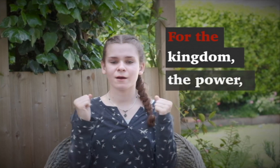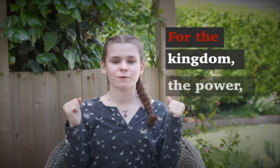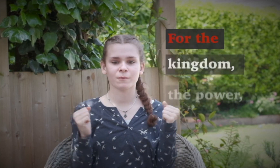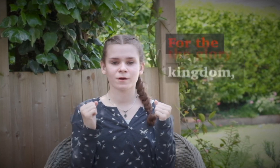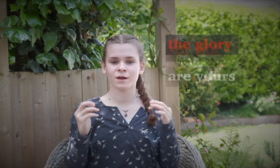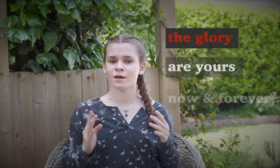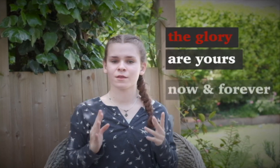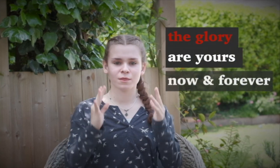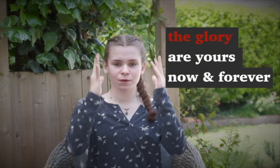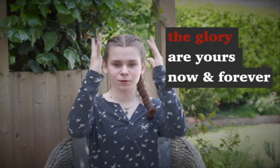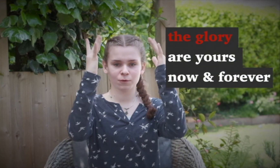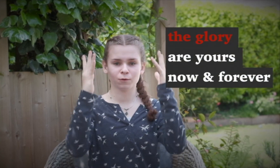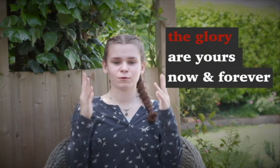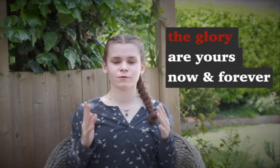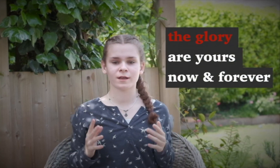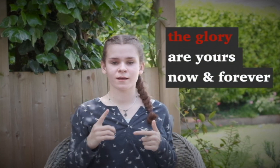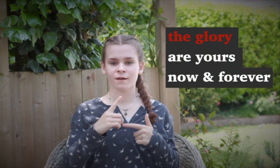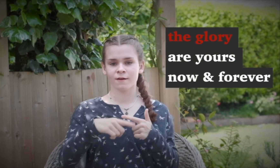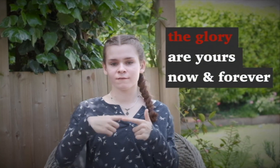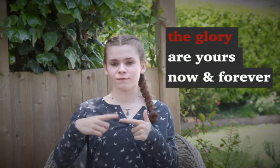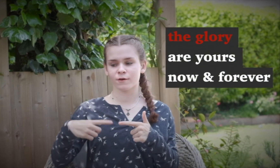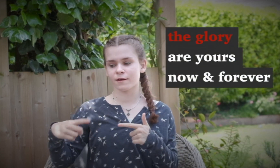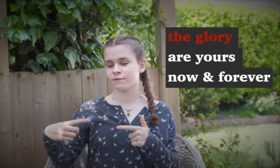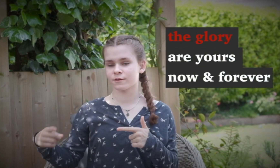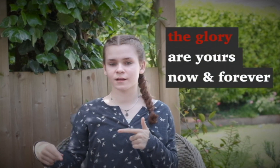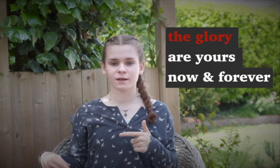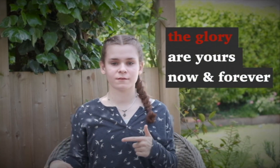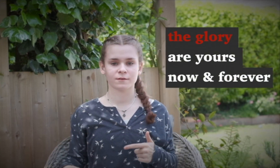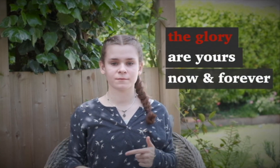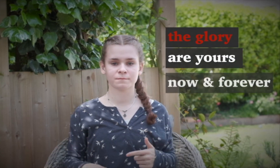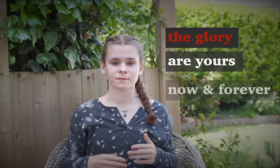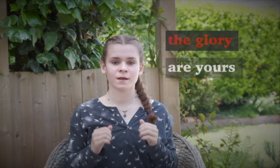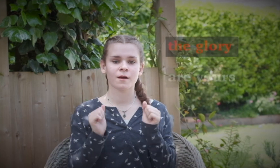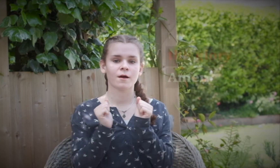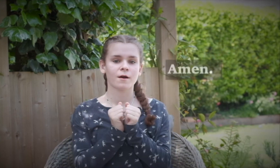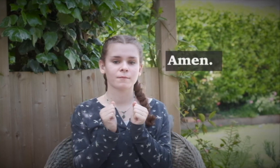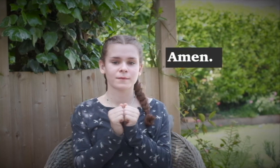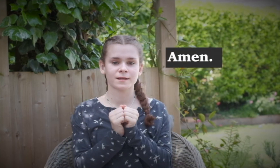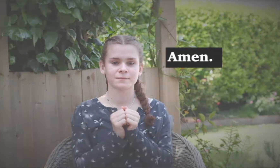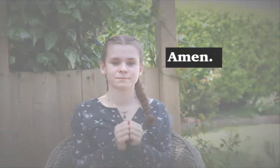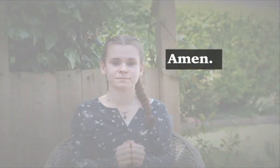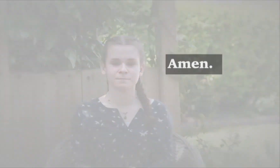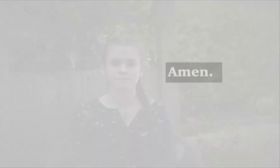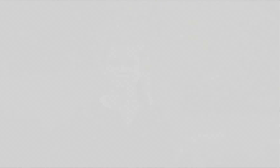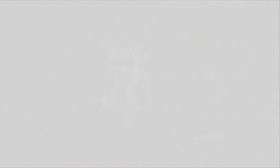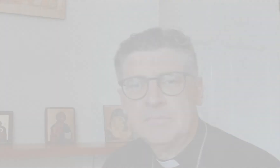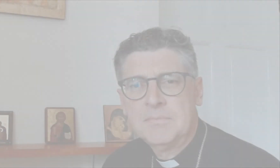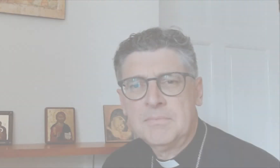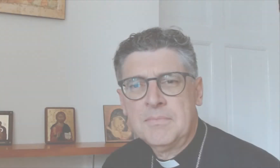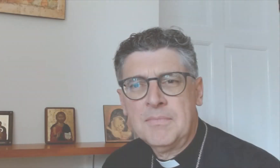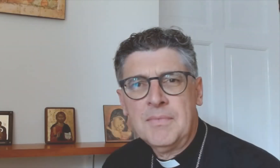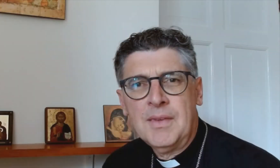power, the glory are yours, now and forever. Amen.